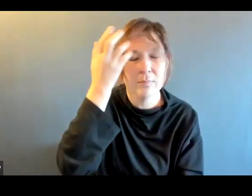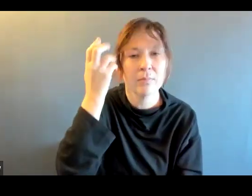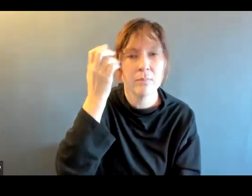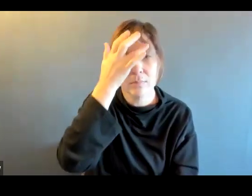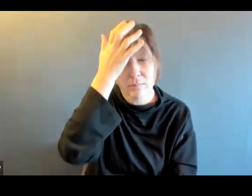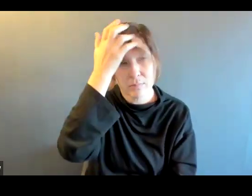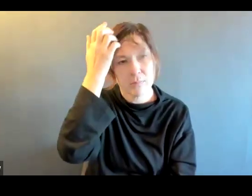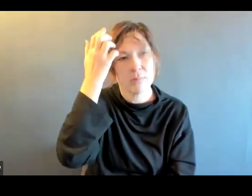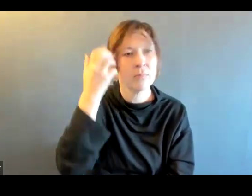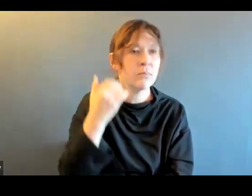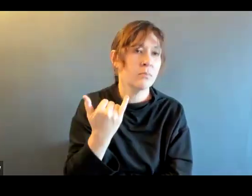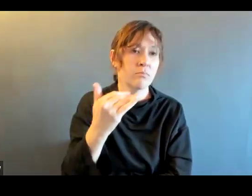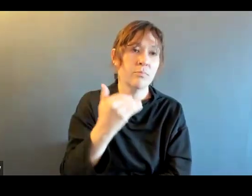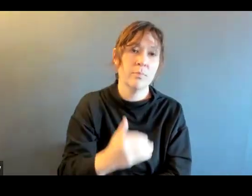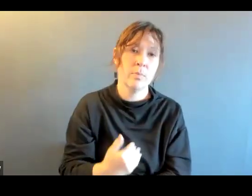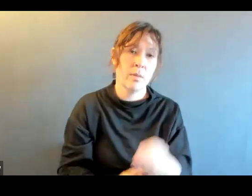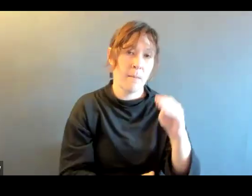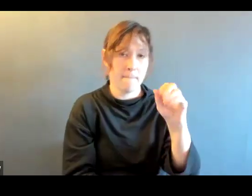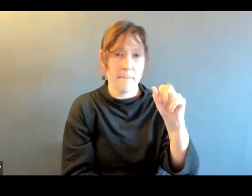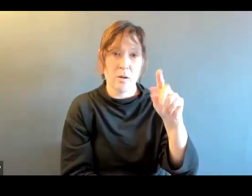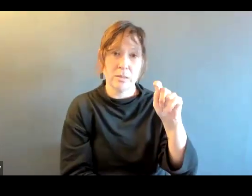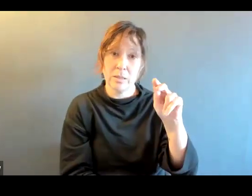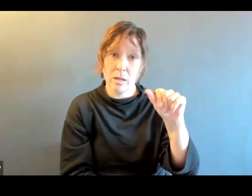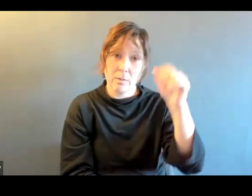Martina Gonzalez. Martina Gonzalez.